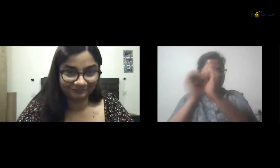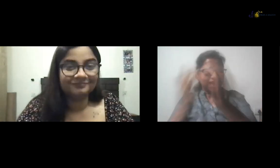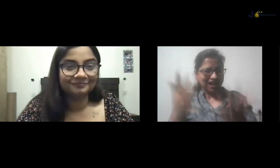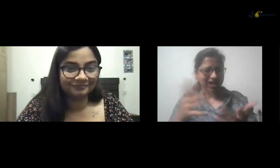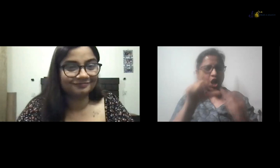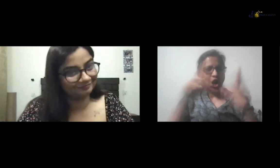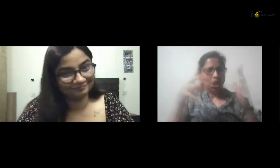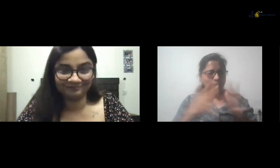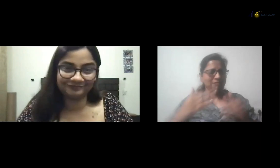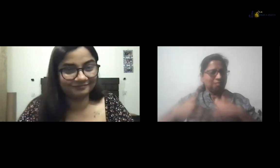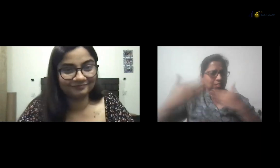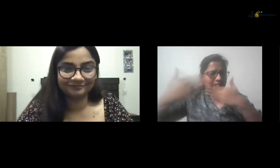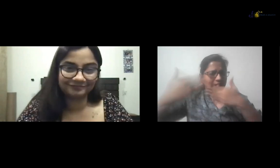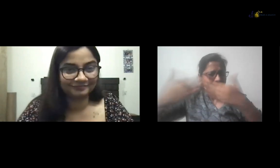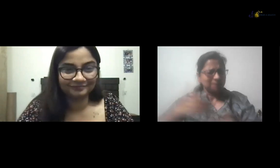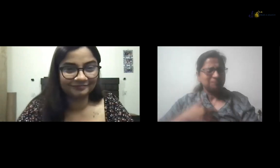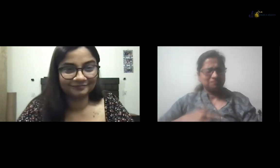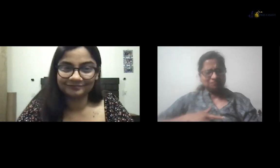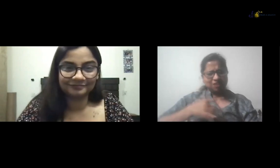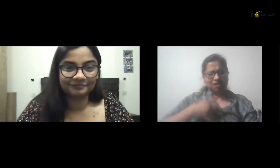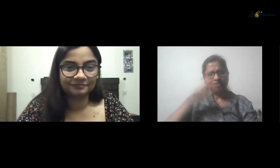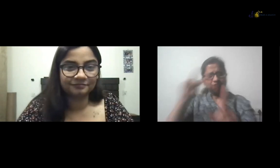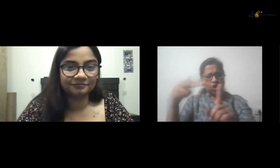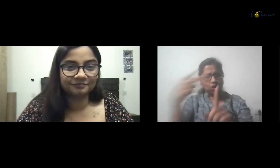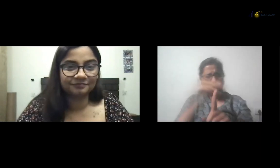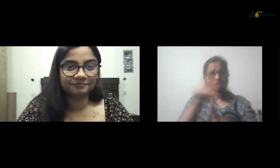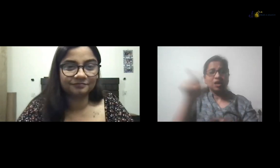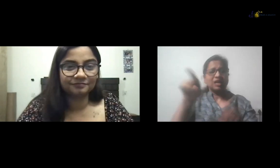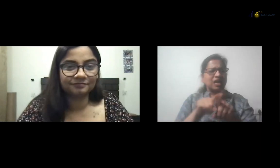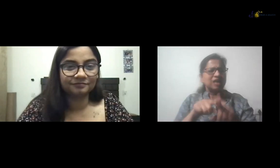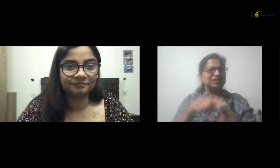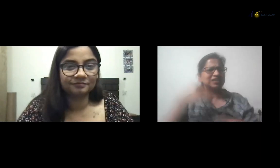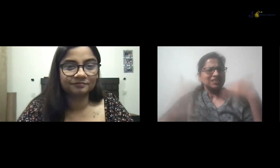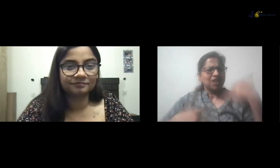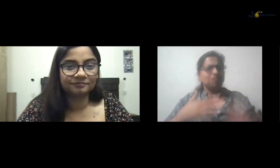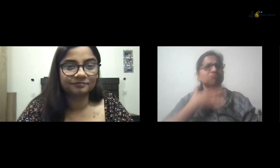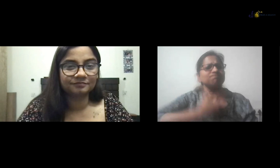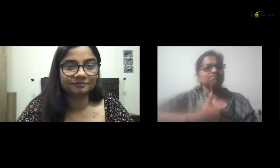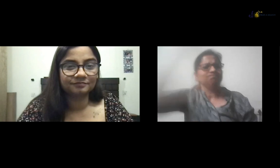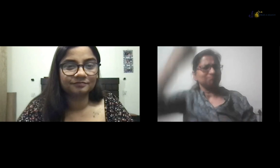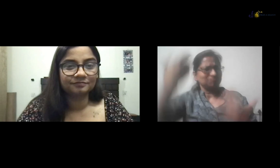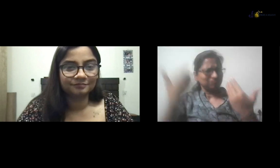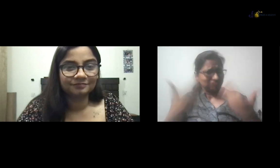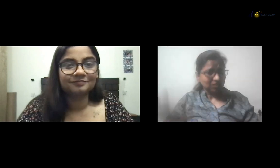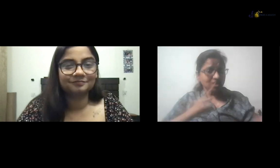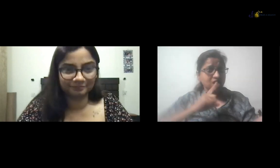2012, I have seen Nirbhaya case. Nirbhaya case. The people have raped that girl, and also after that.